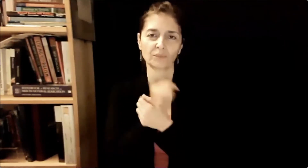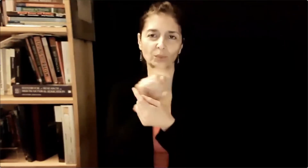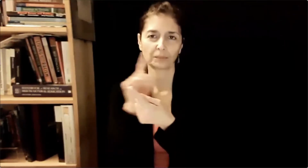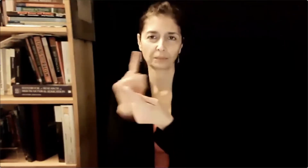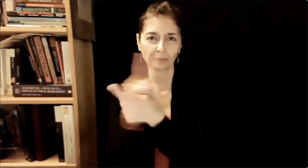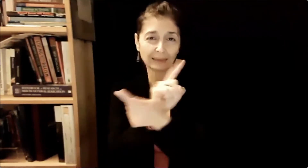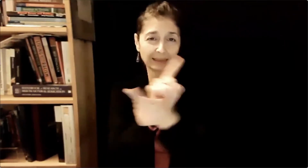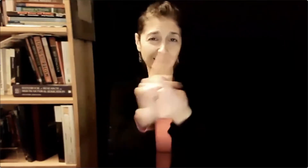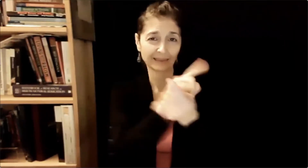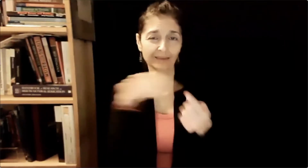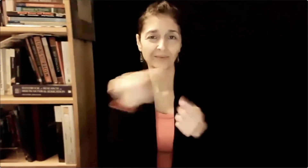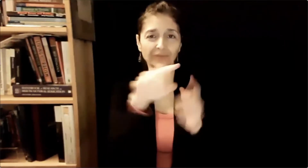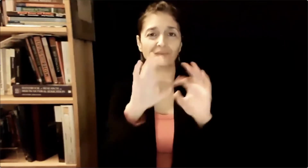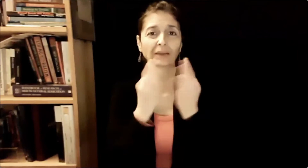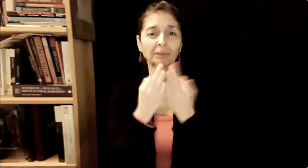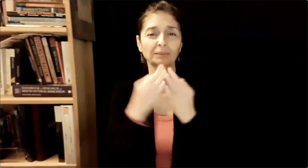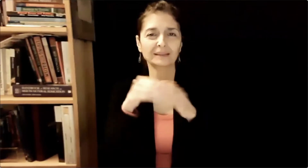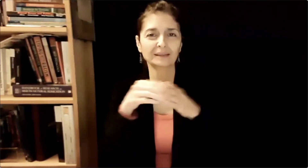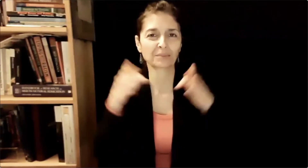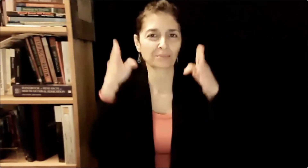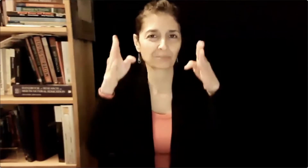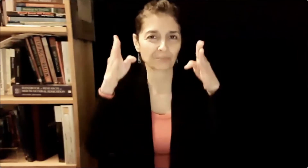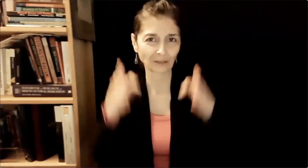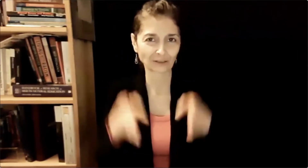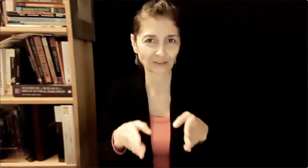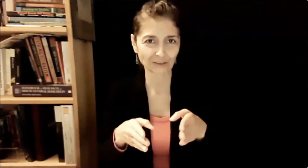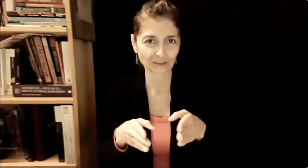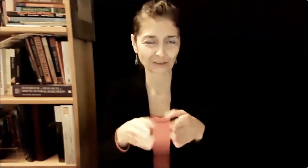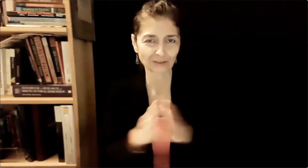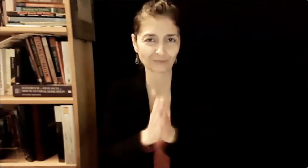I would love to meet all of you families in person.